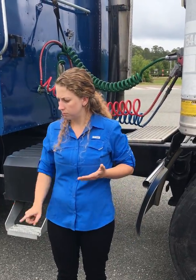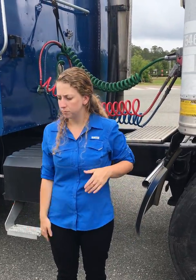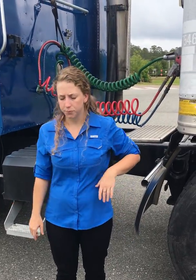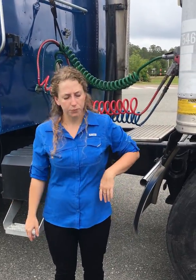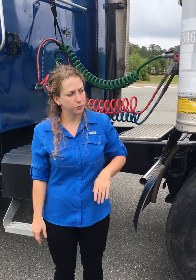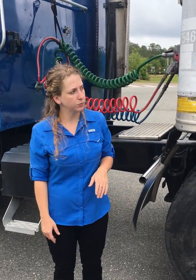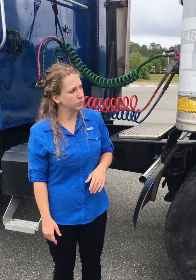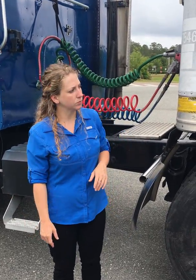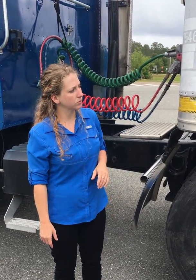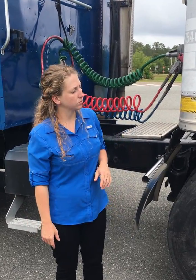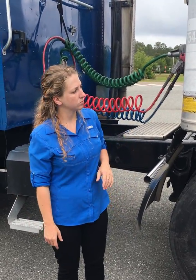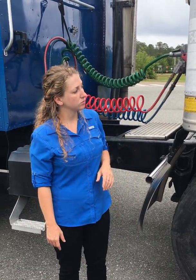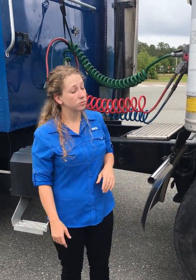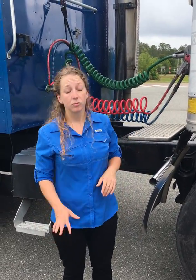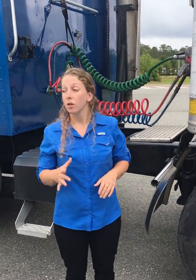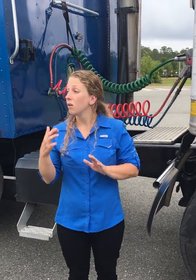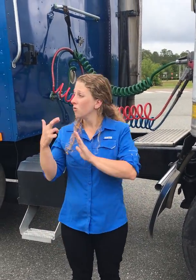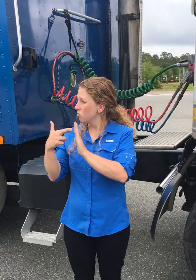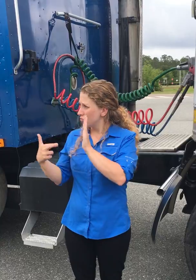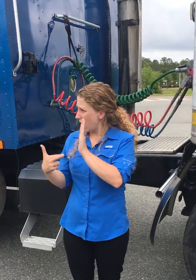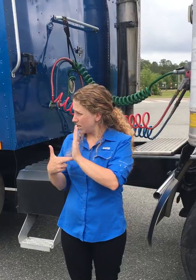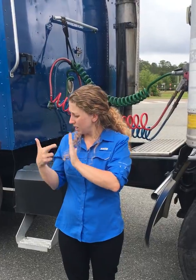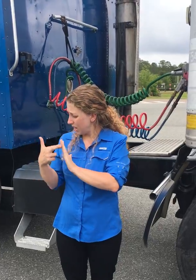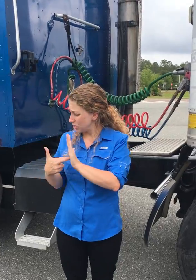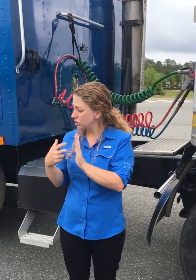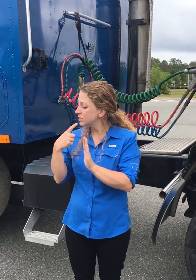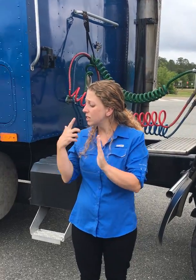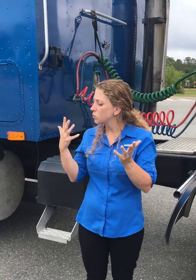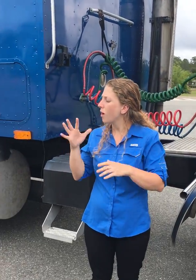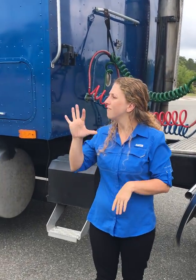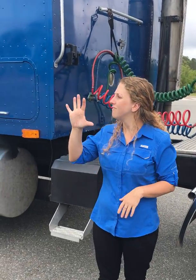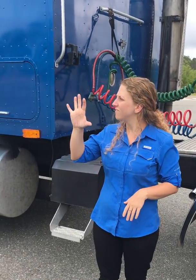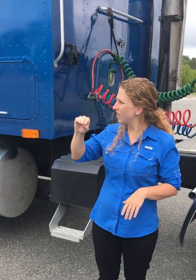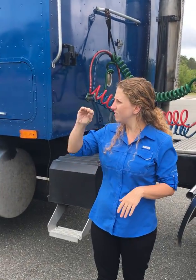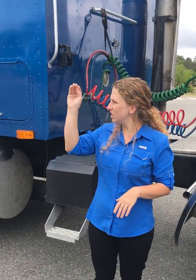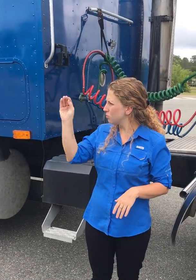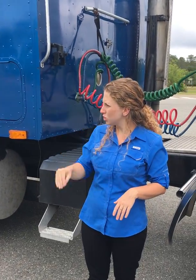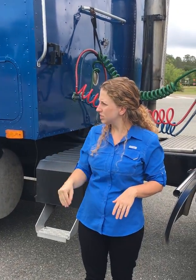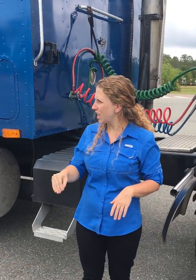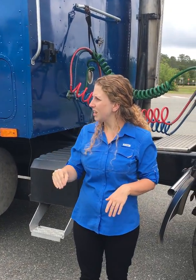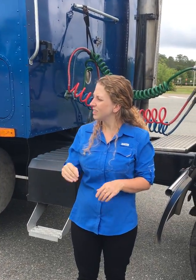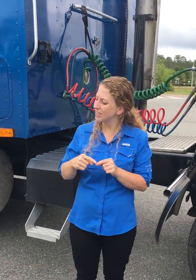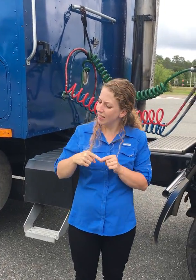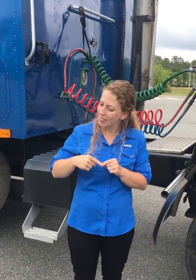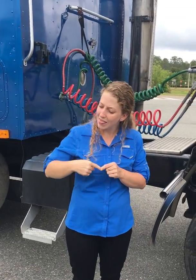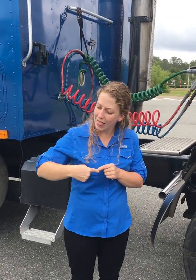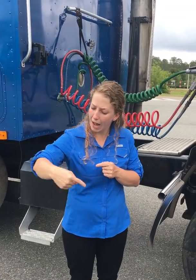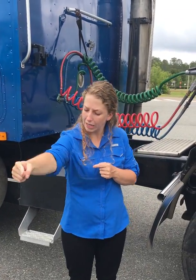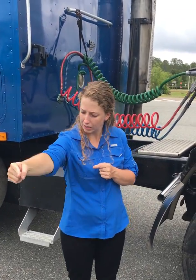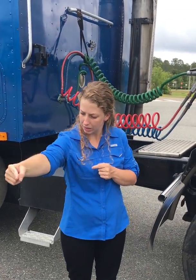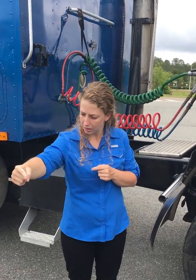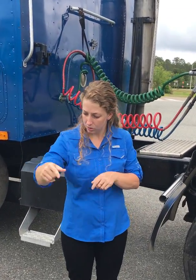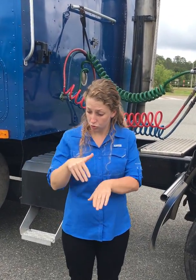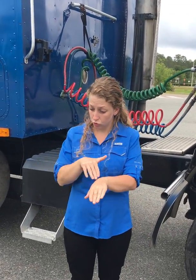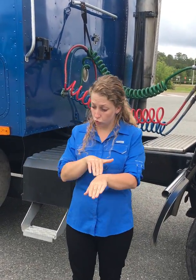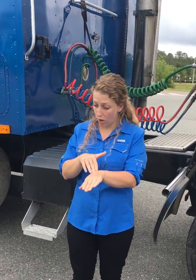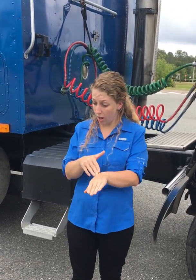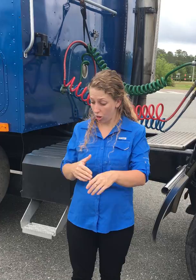Guys, what the regulation says is 50% of the entire length of the trailer must be covered with DOT reflective tape.